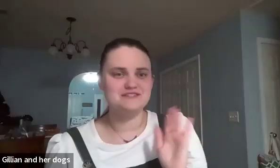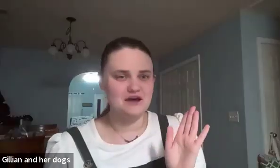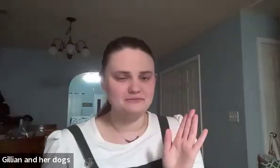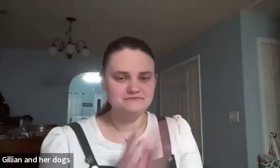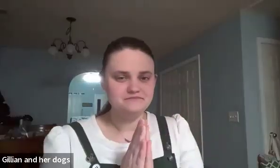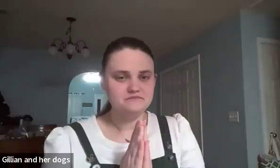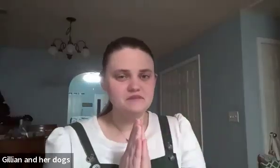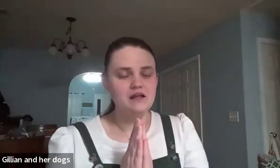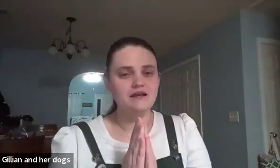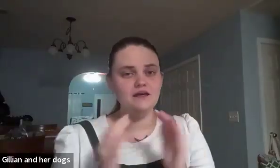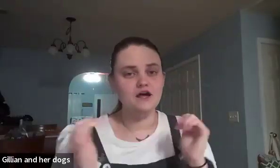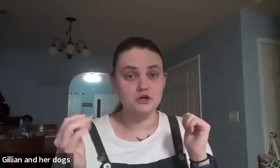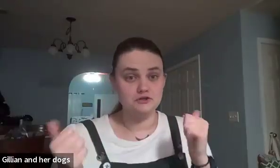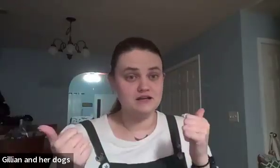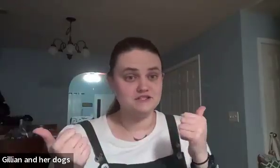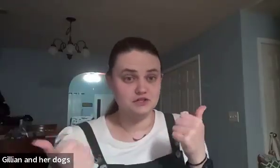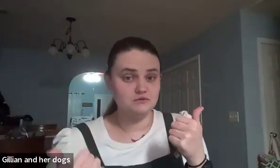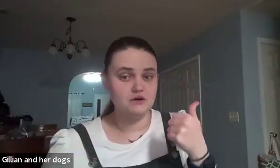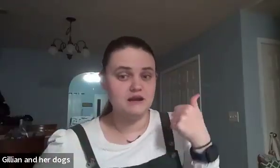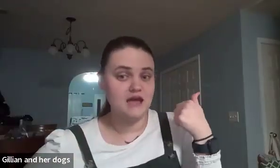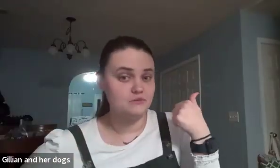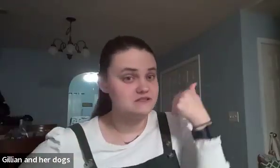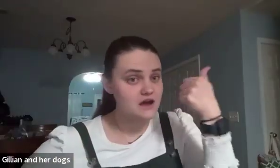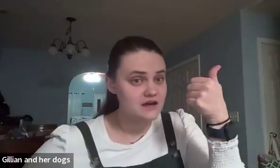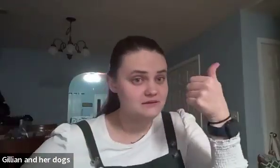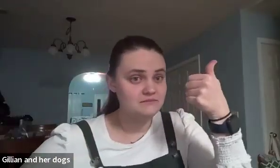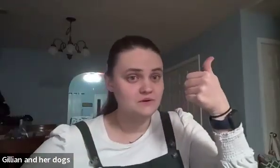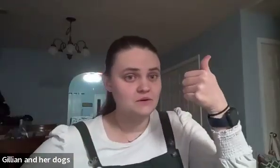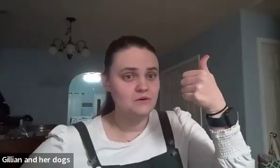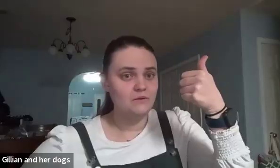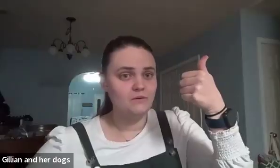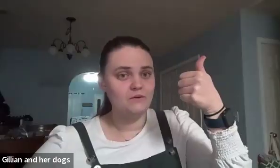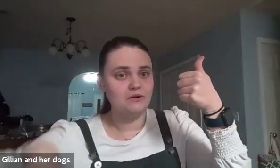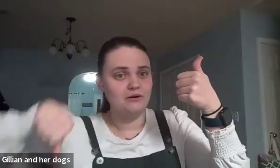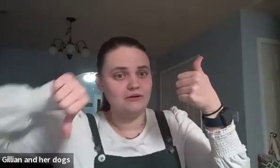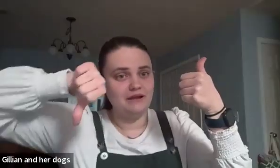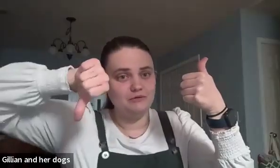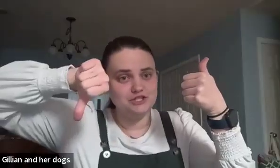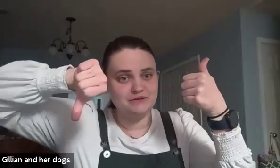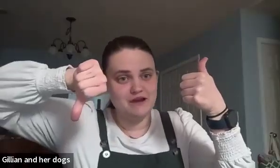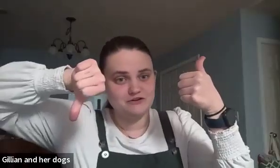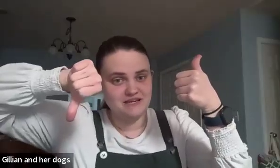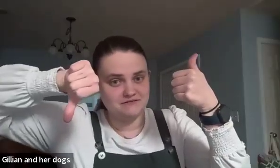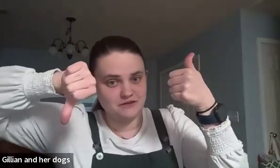So, are you guys good with going ahead with time, or would you be rather done for the